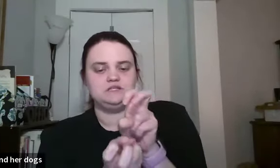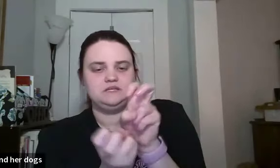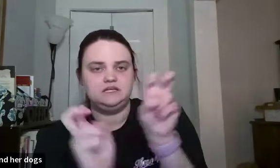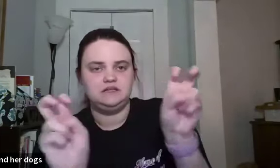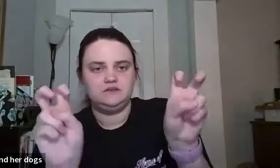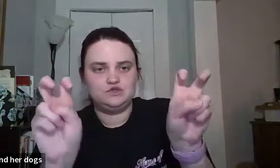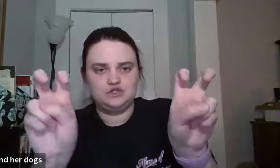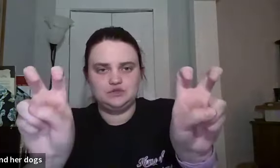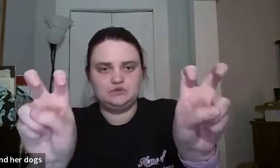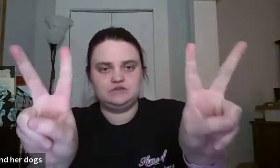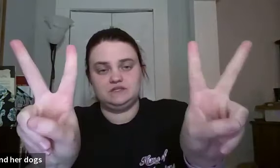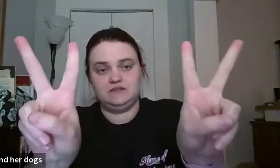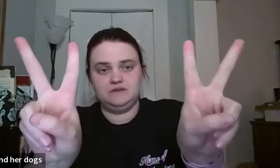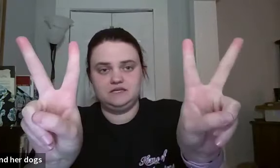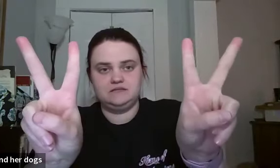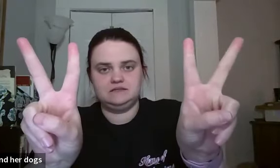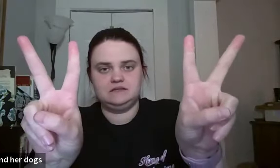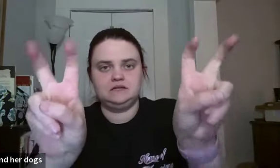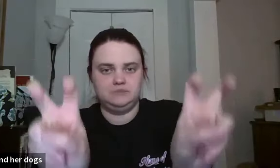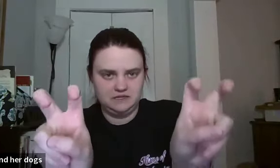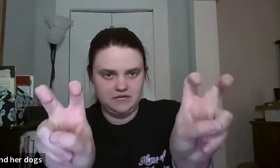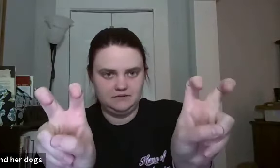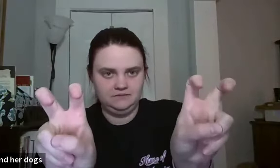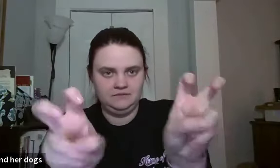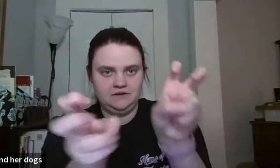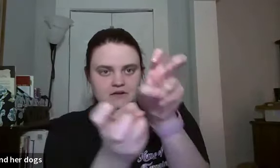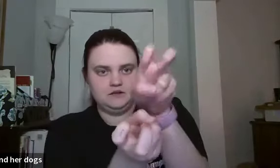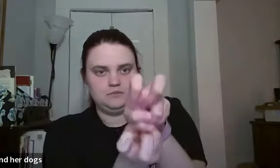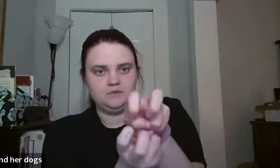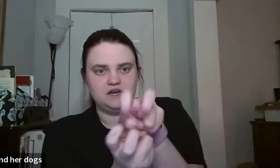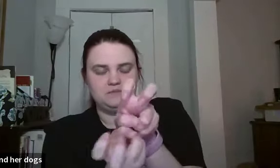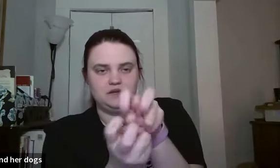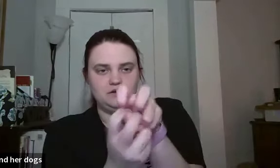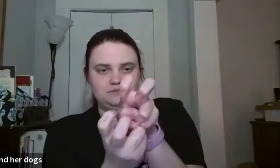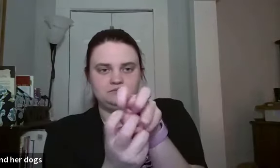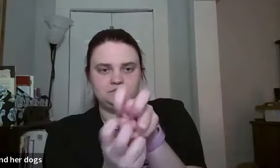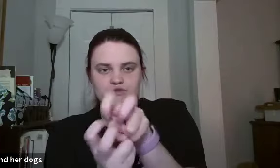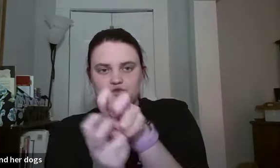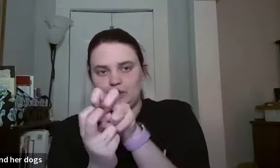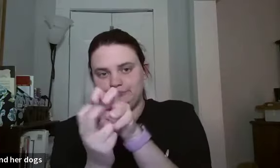to be those 2. So it's like the V's. You bend them down and put them on top and go squirrel.